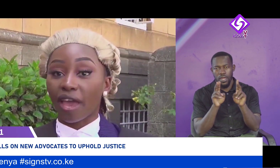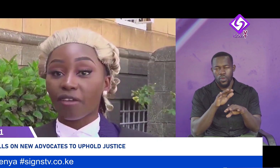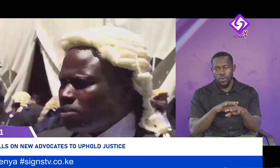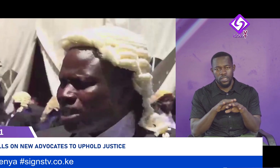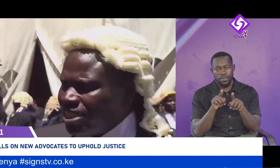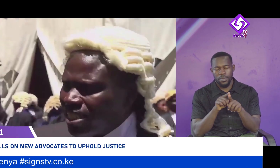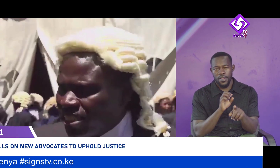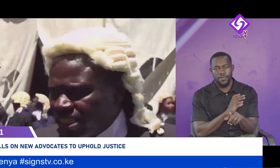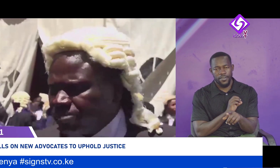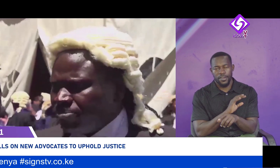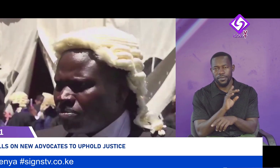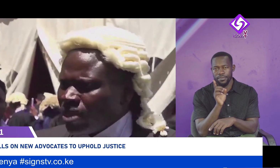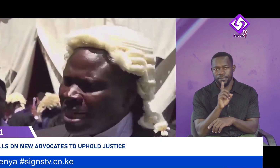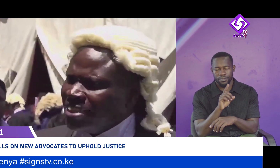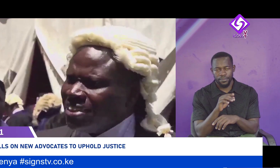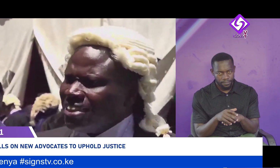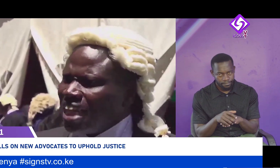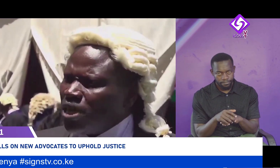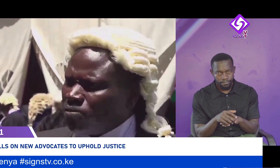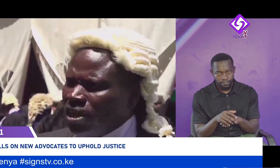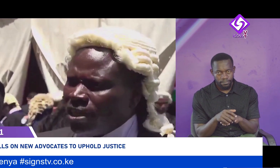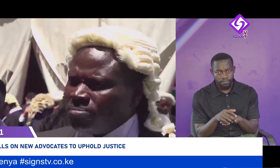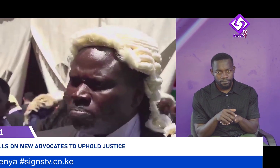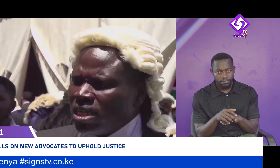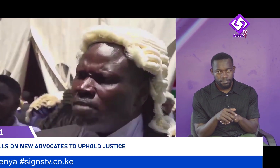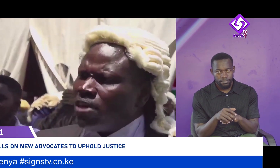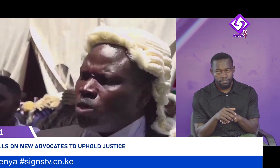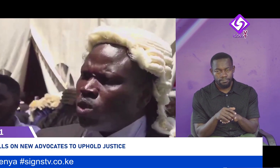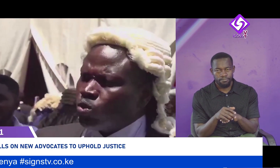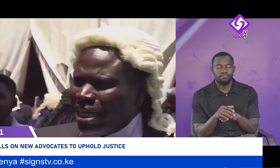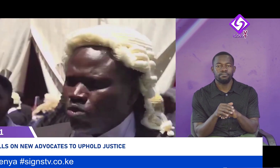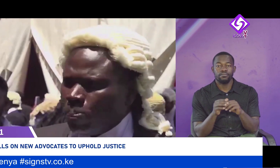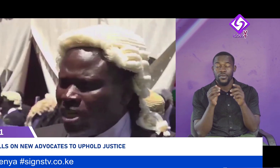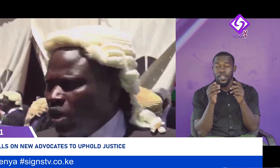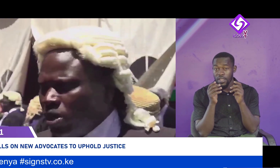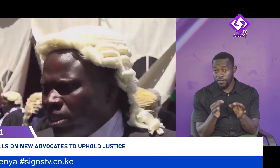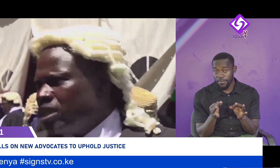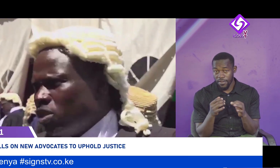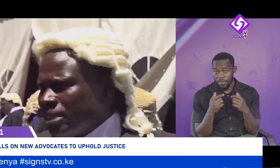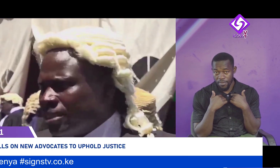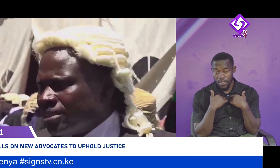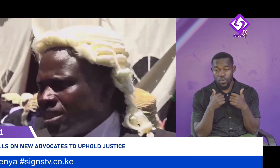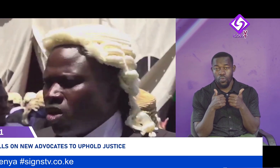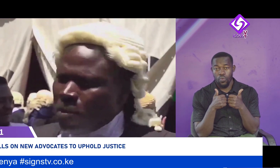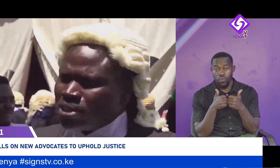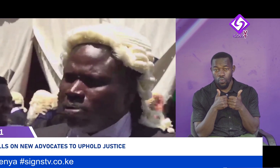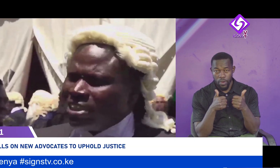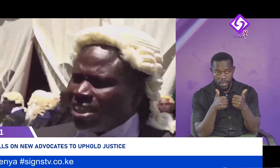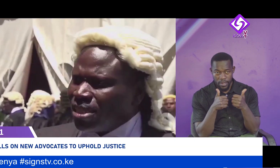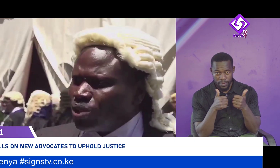Look at my engineering journey. There are instances I feel if I was well equipped in legal matters, possibly certain things would